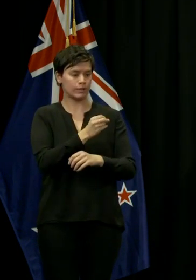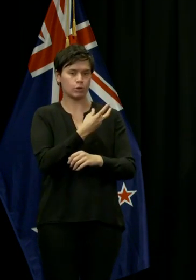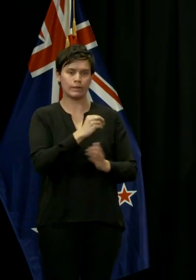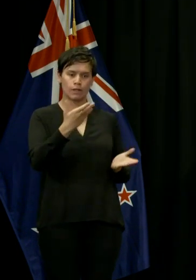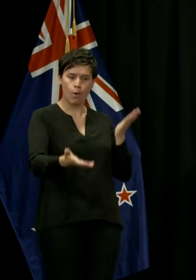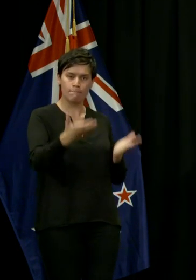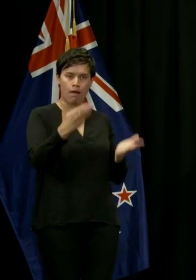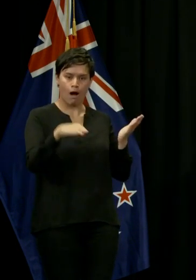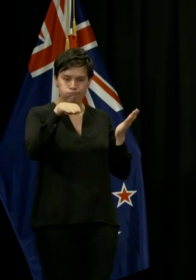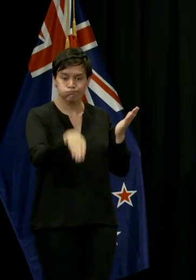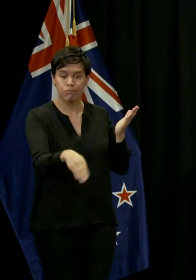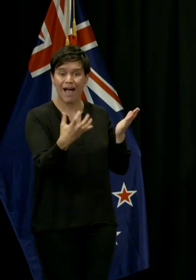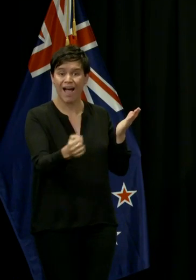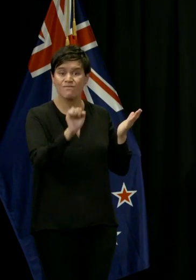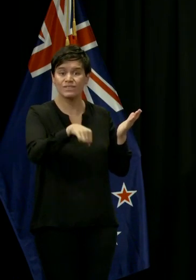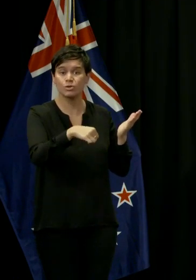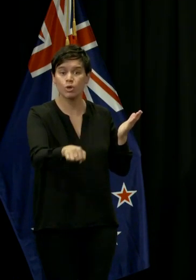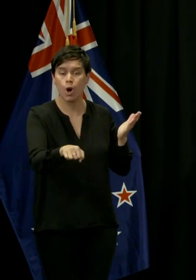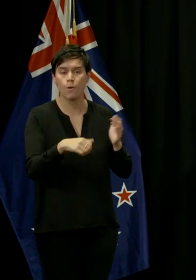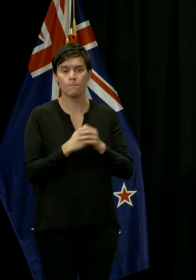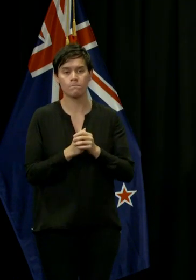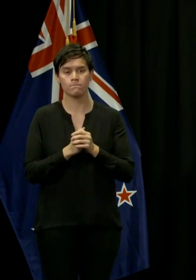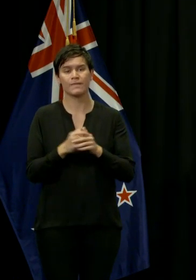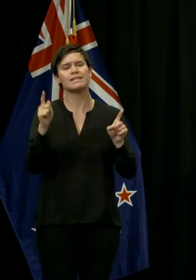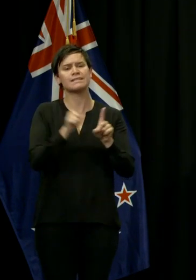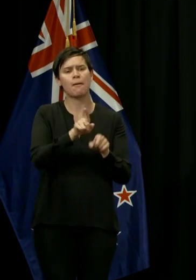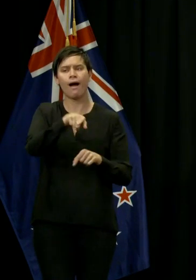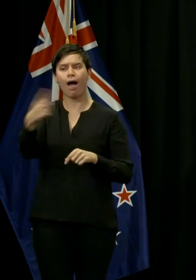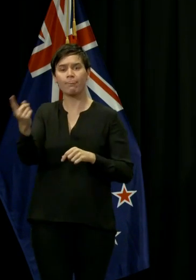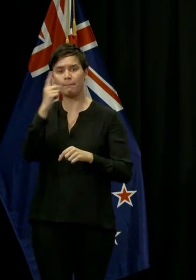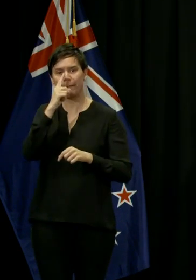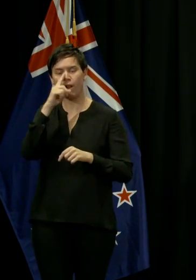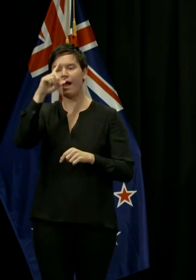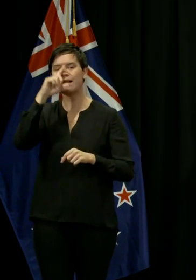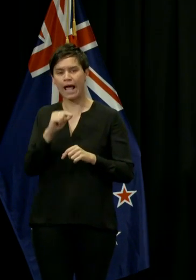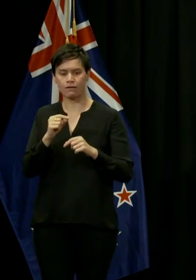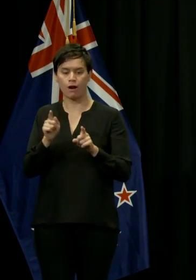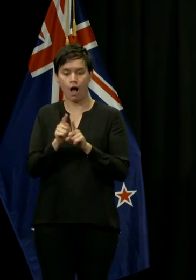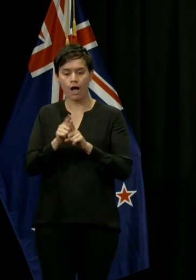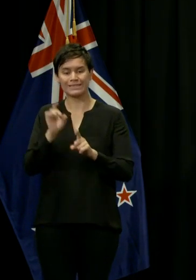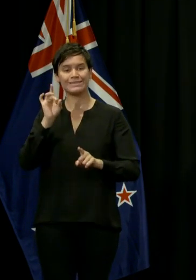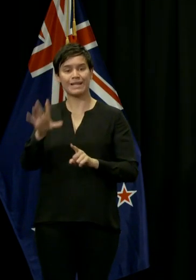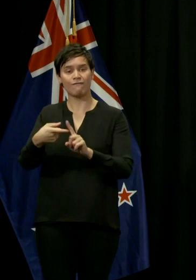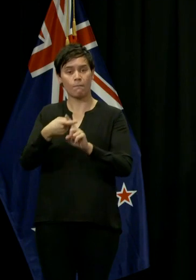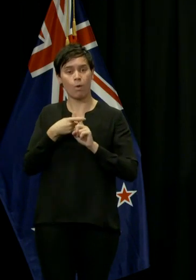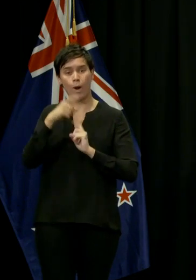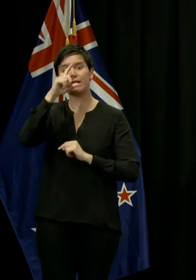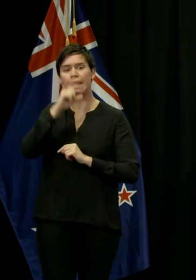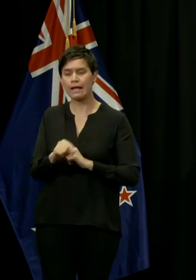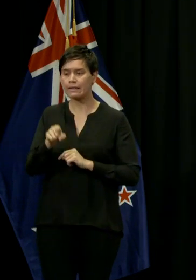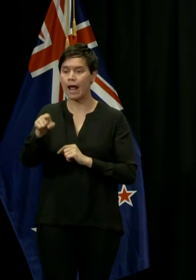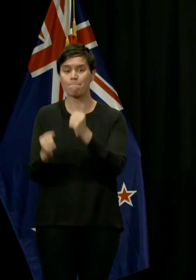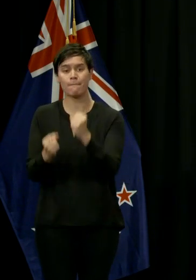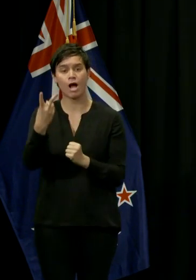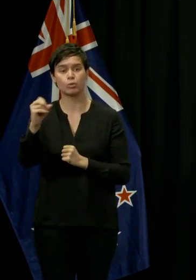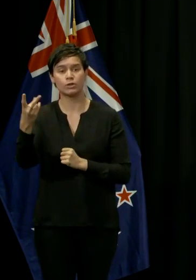now eligible if they can demonstrate the revenue loss against the previous year's monthly average. The scheme also covers registered